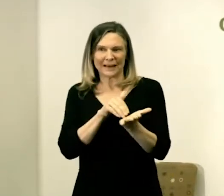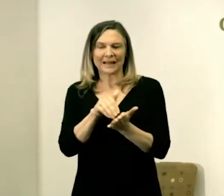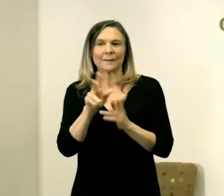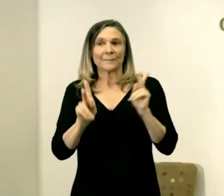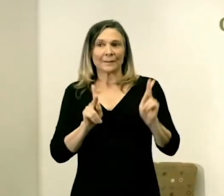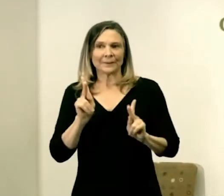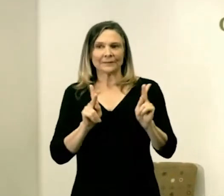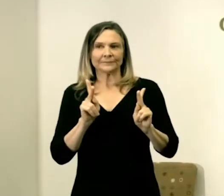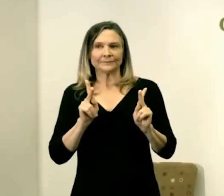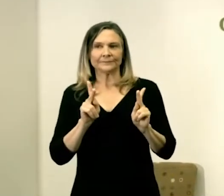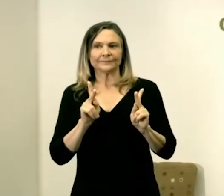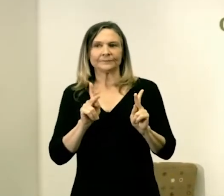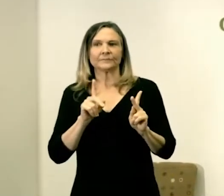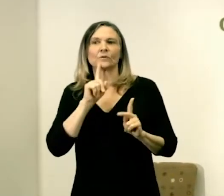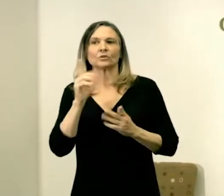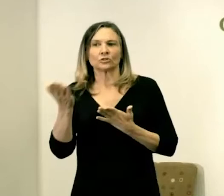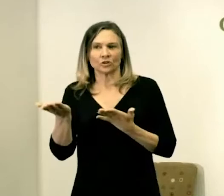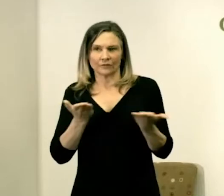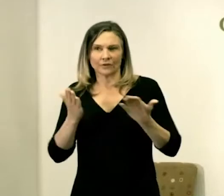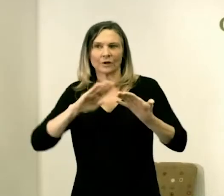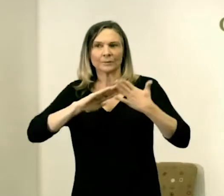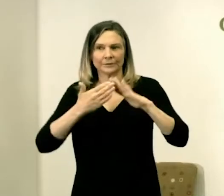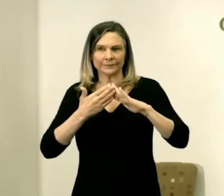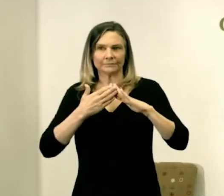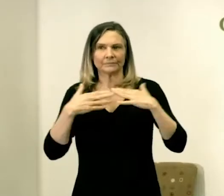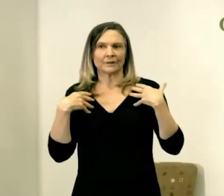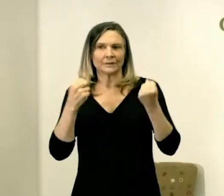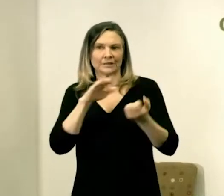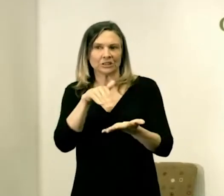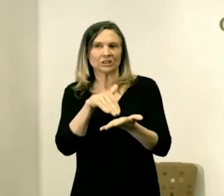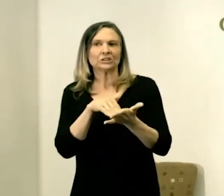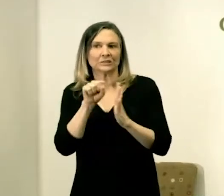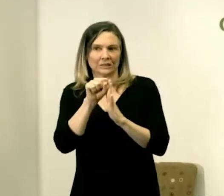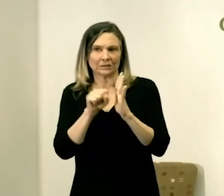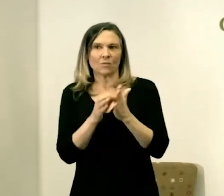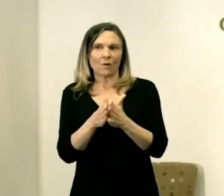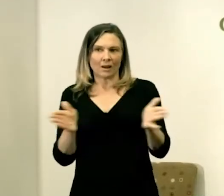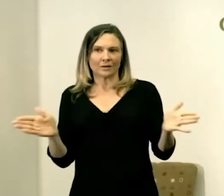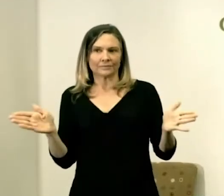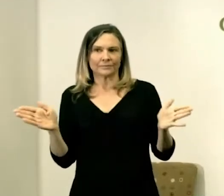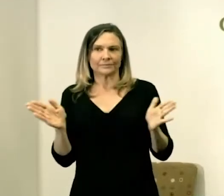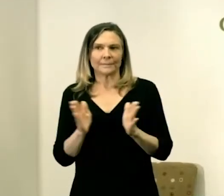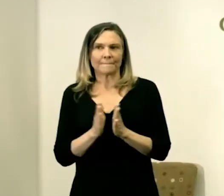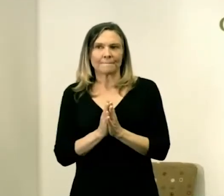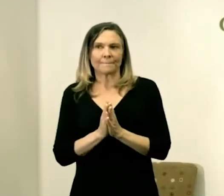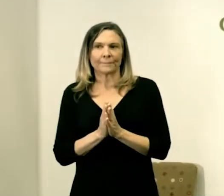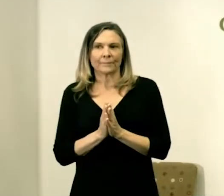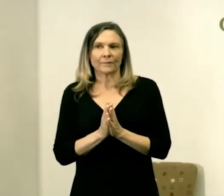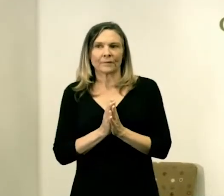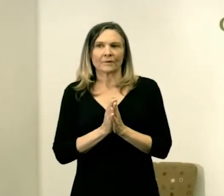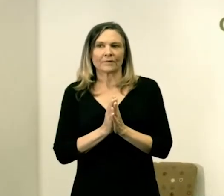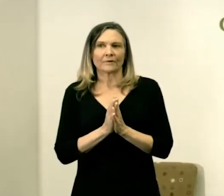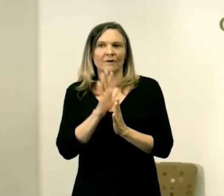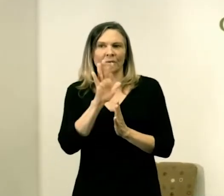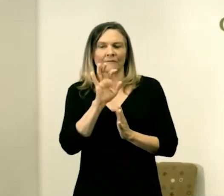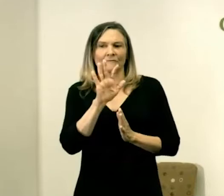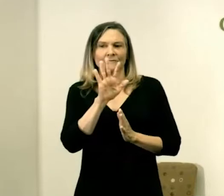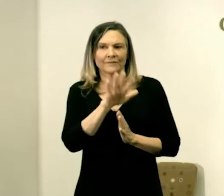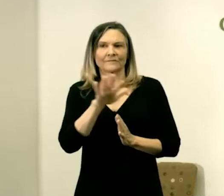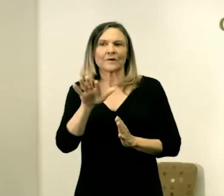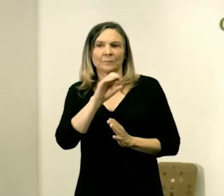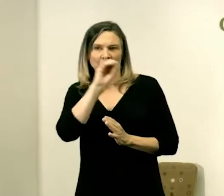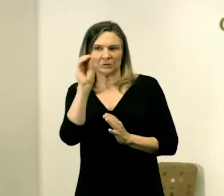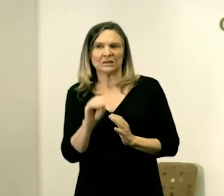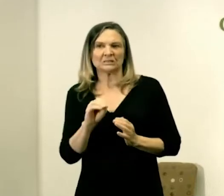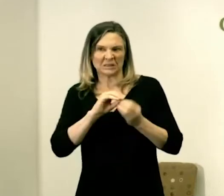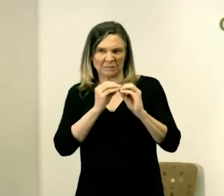are served through community health centers statewide. About 55% of that population is